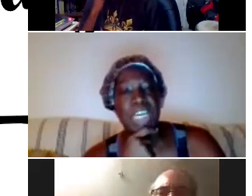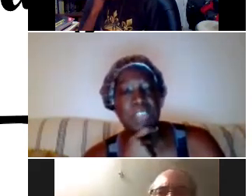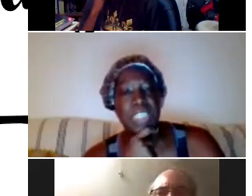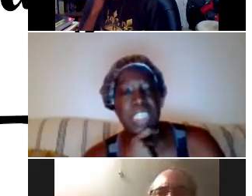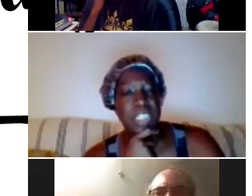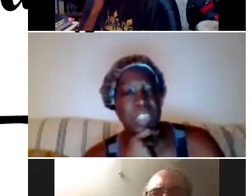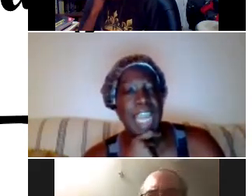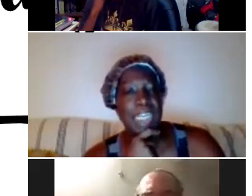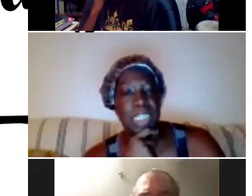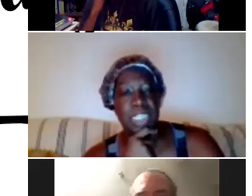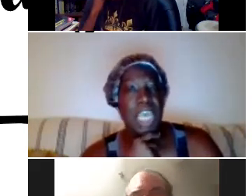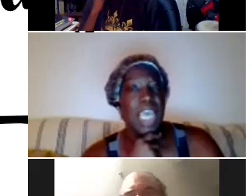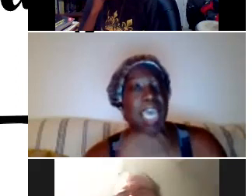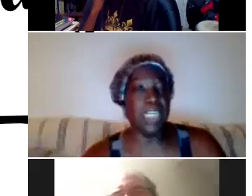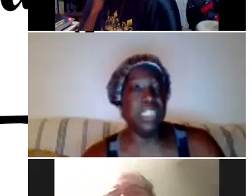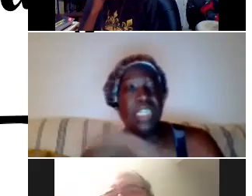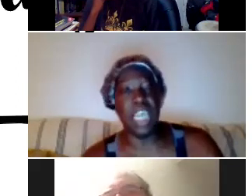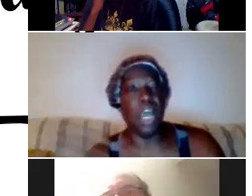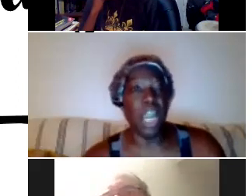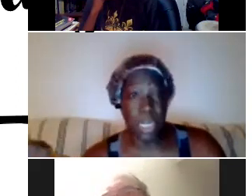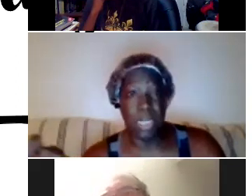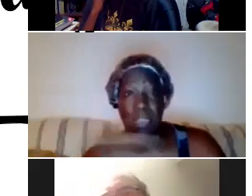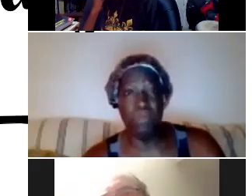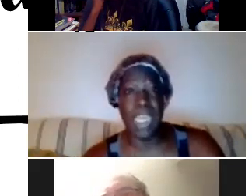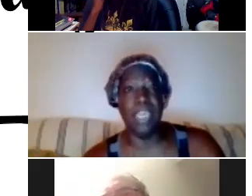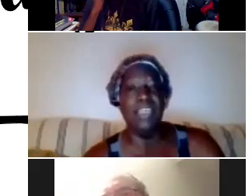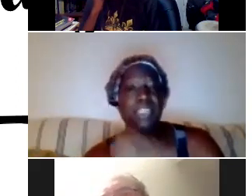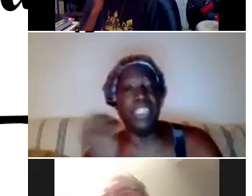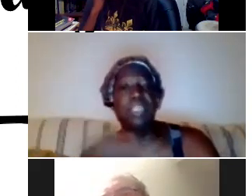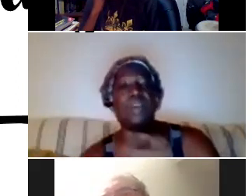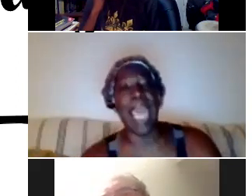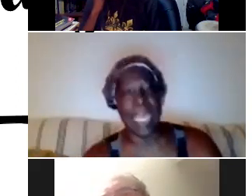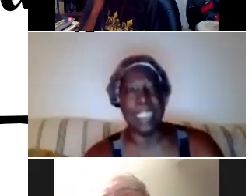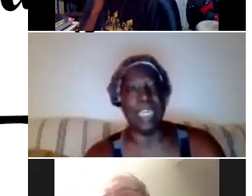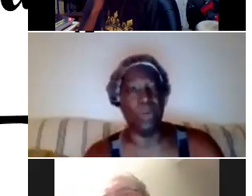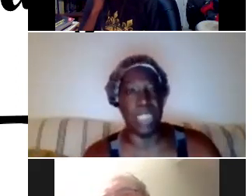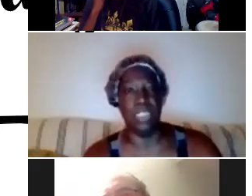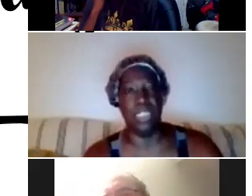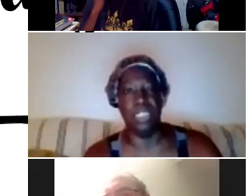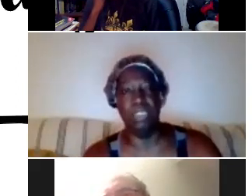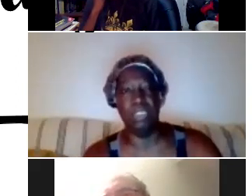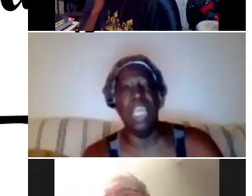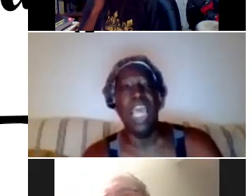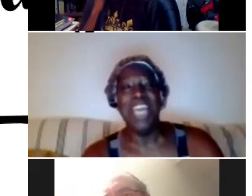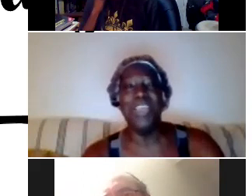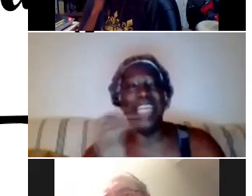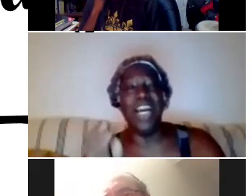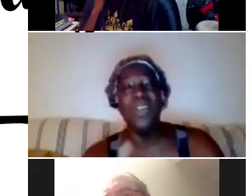Asking if other senses are heightened. Actually, they are, but just don't ask that question.